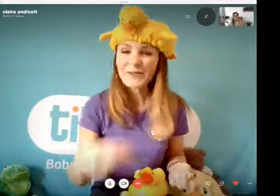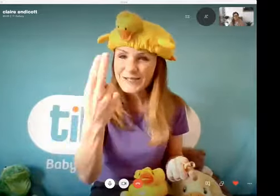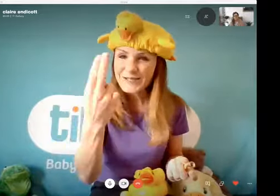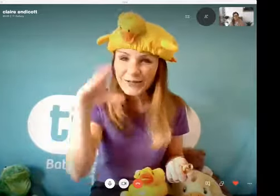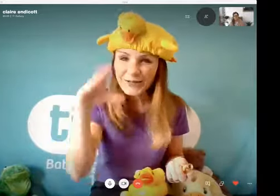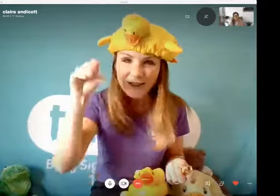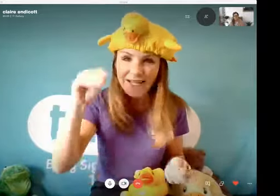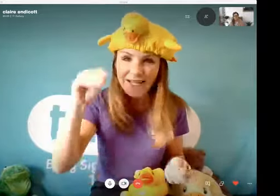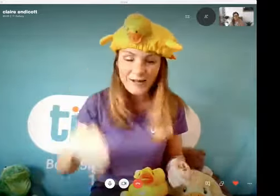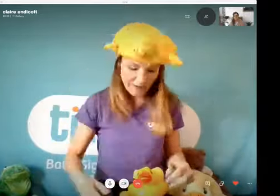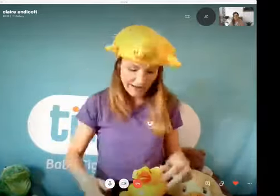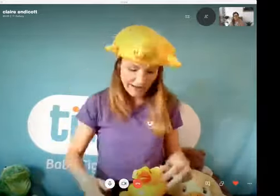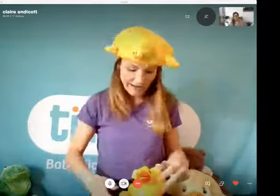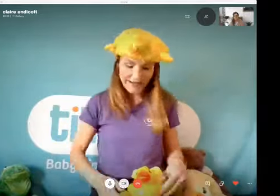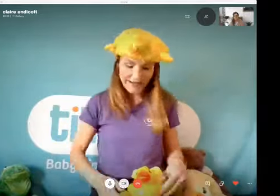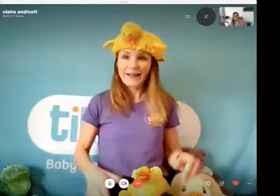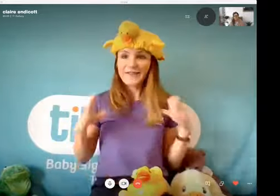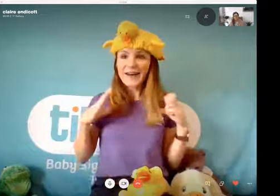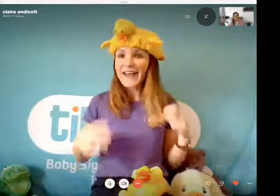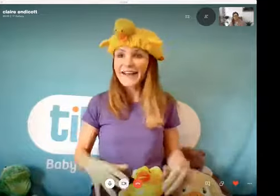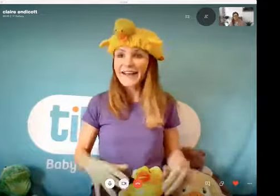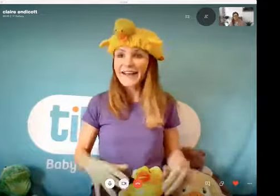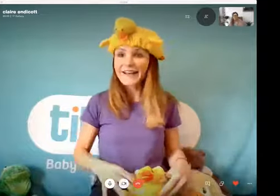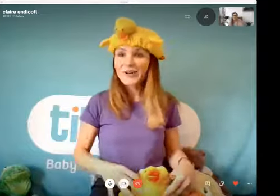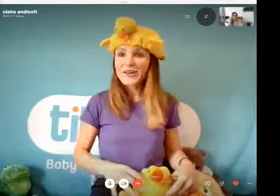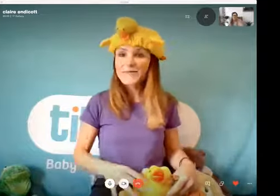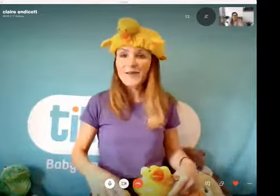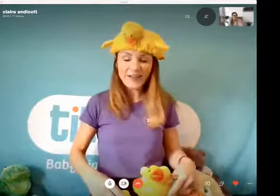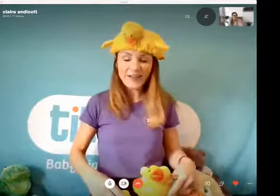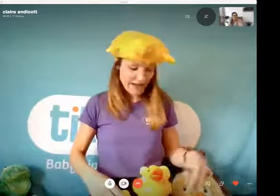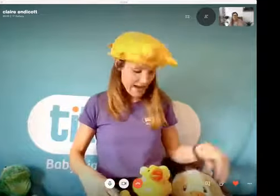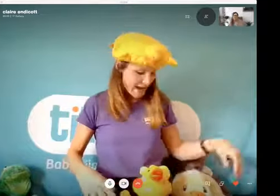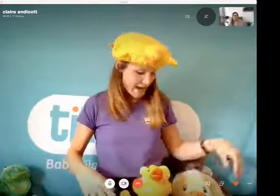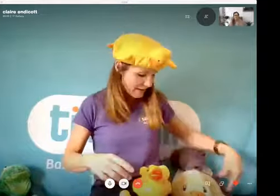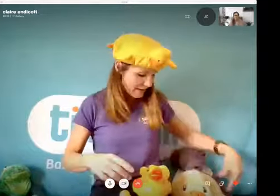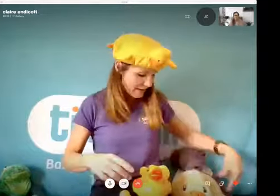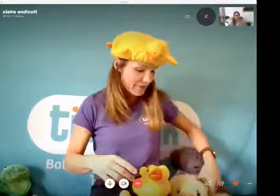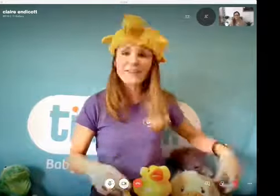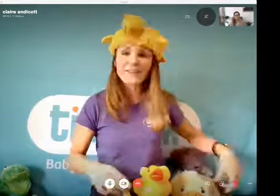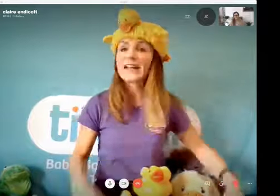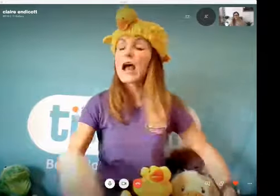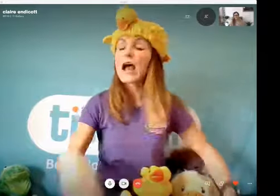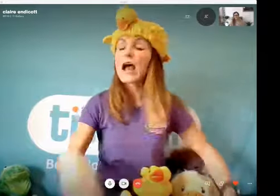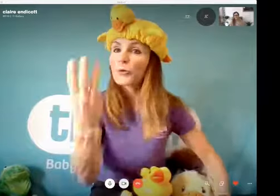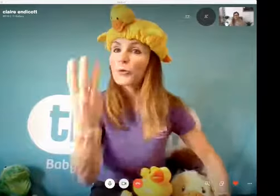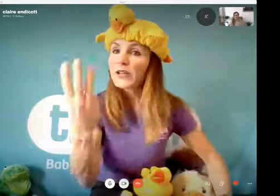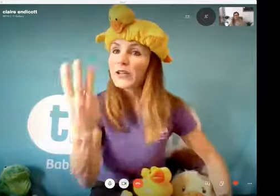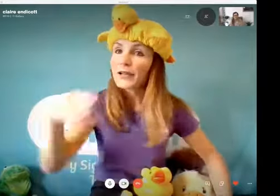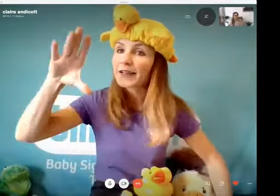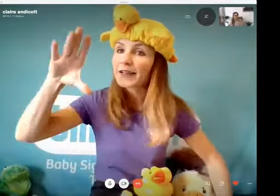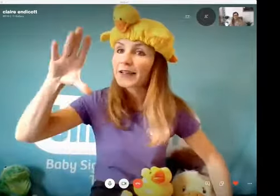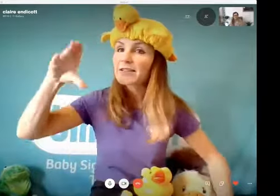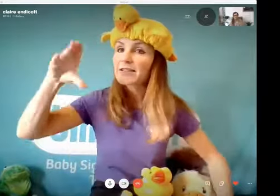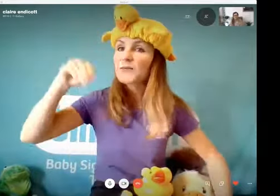ducks came back. Ready? Join in with me if you can. All right, ready? 3 little ducks went swimming